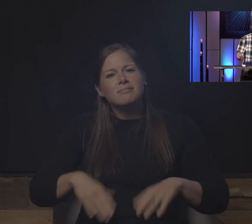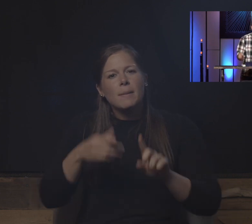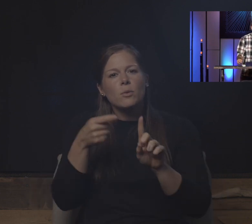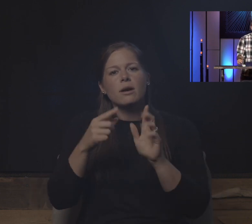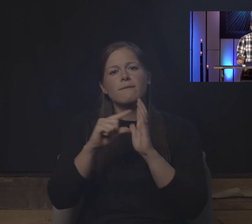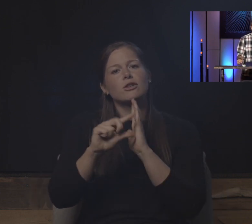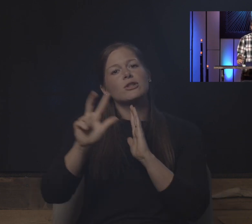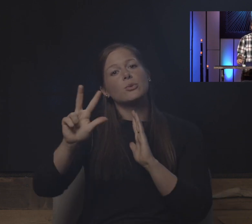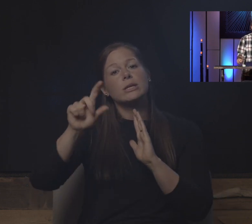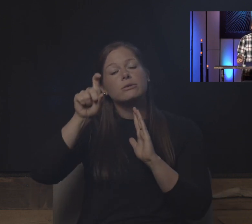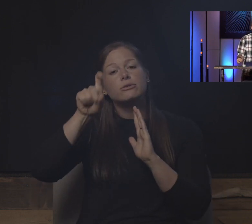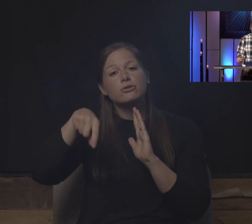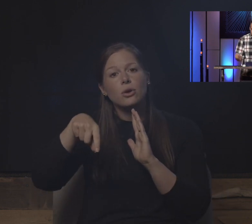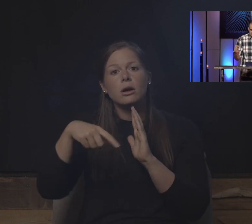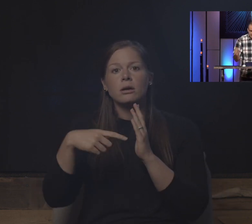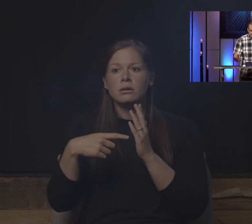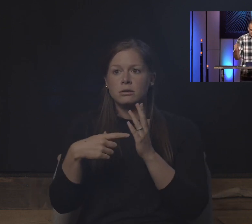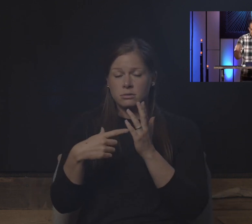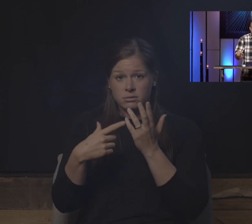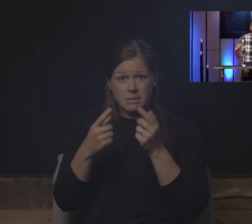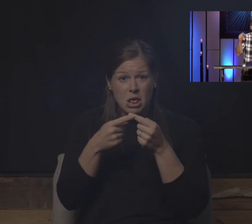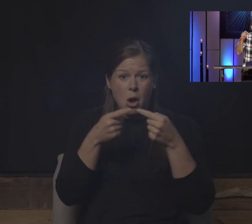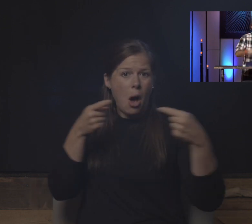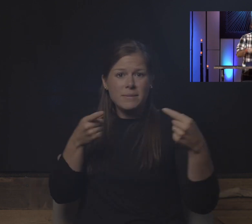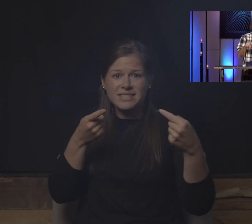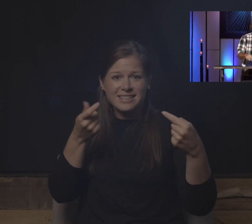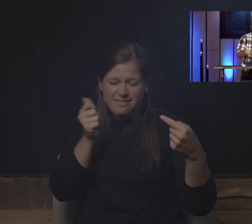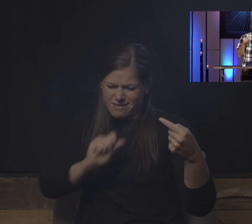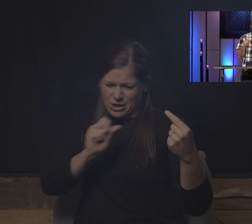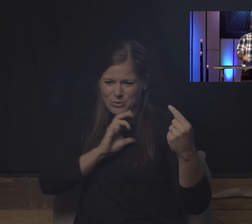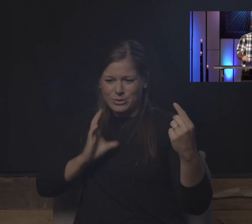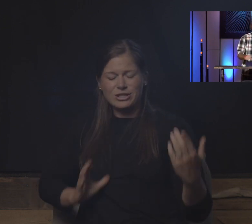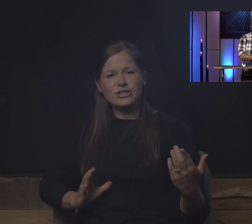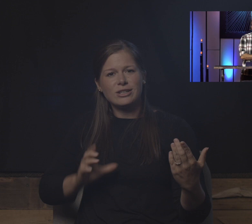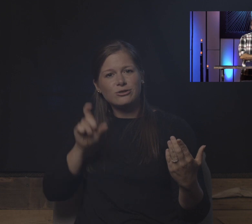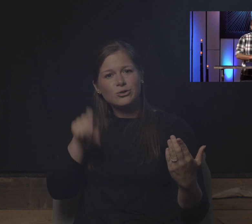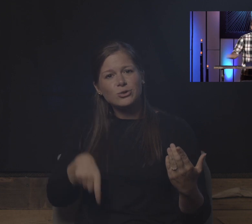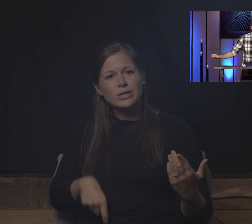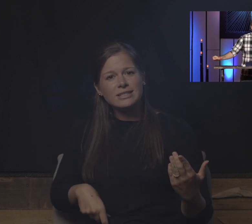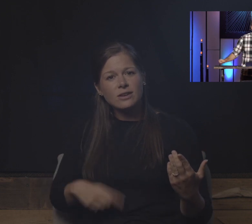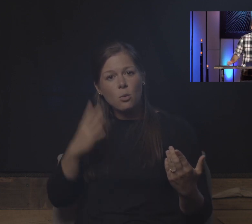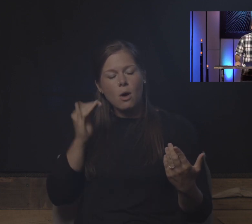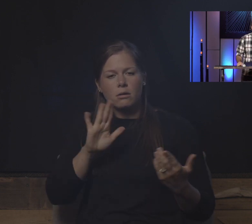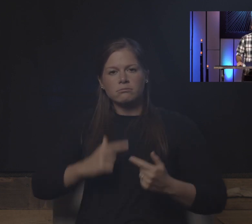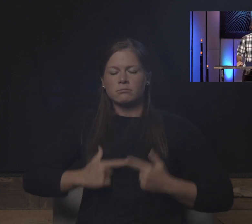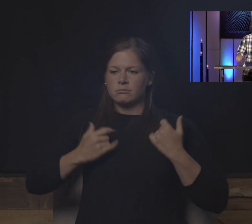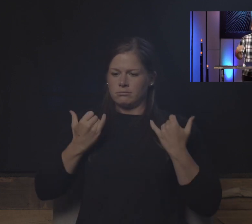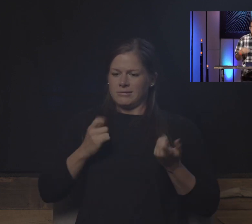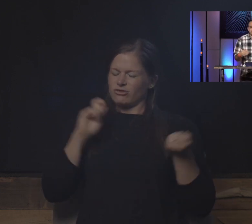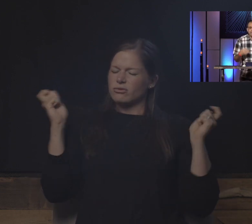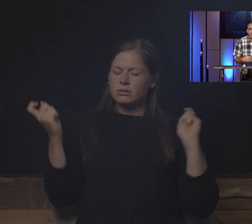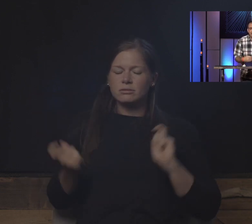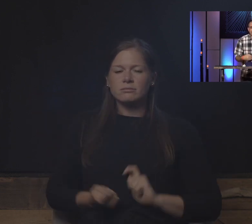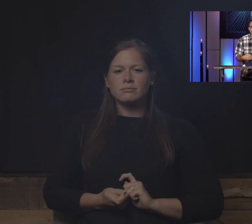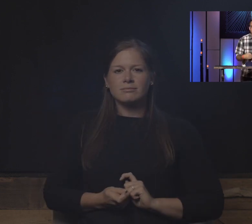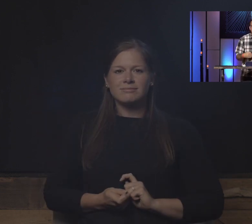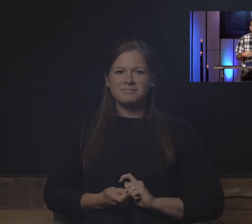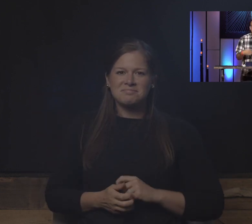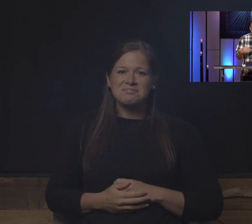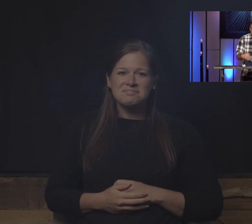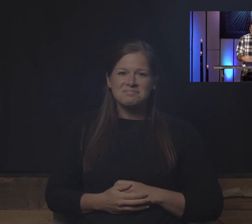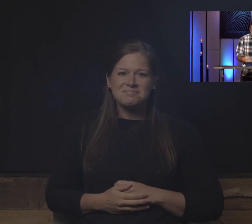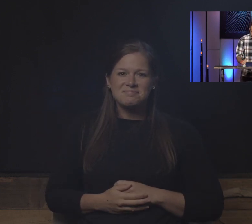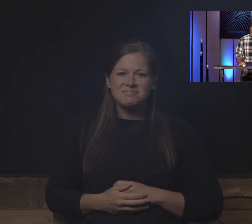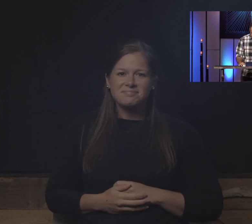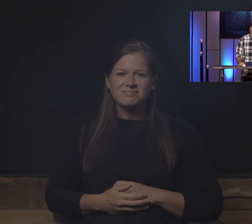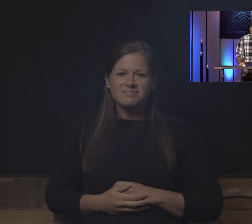or any Christian, because that's not what any Christian is anymore. Our present reality